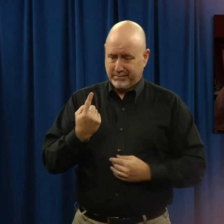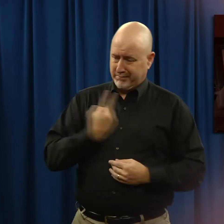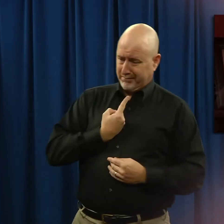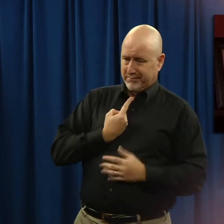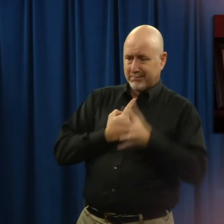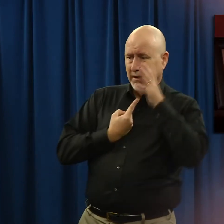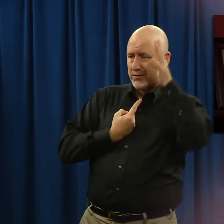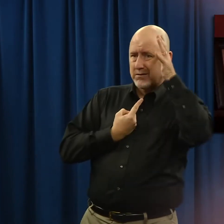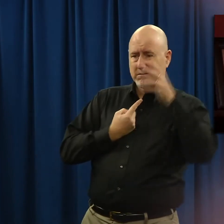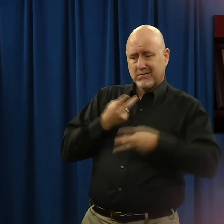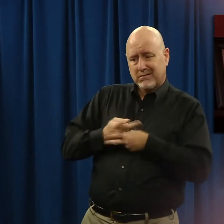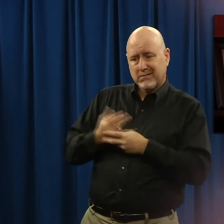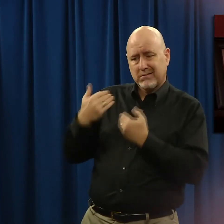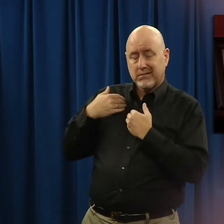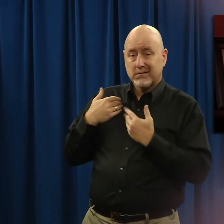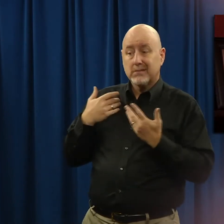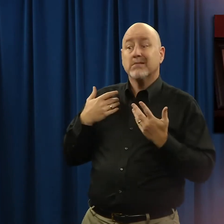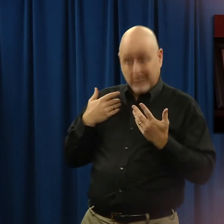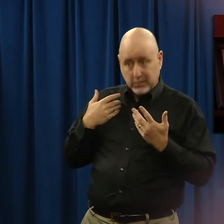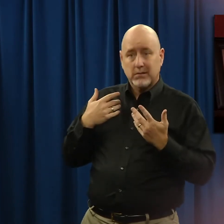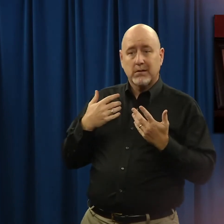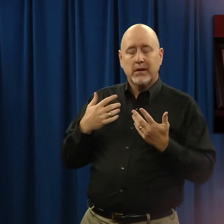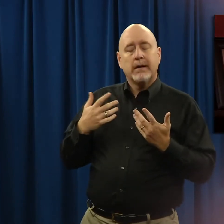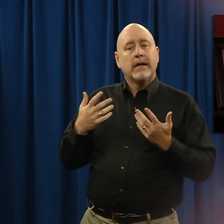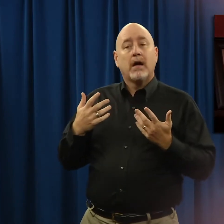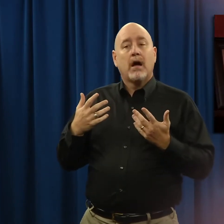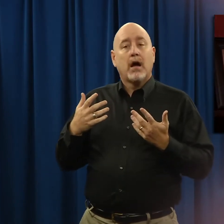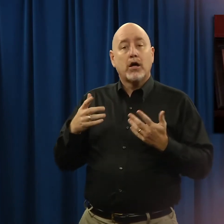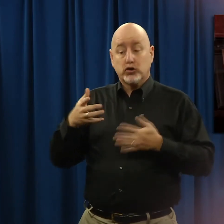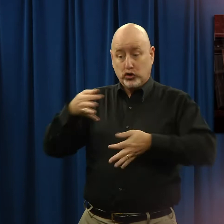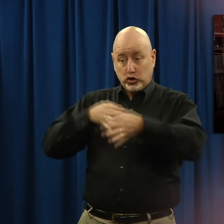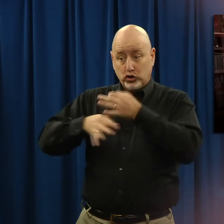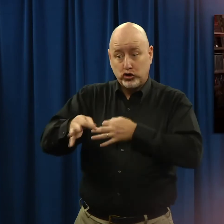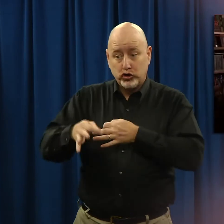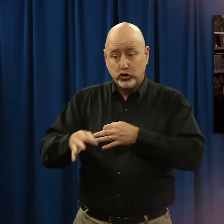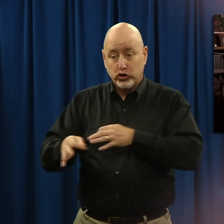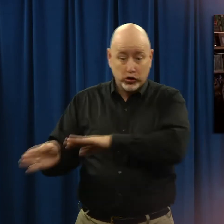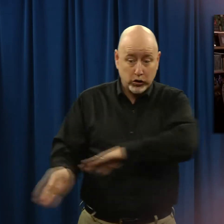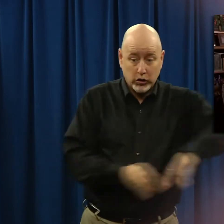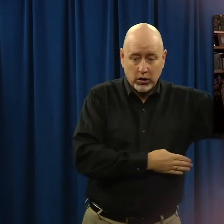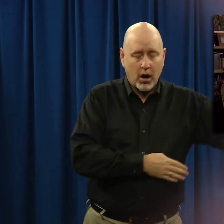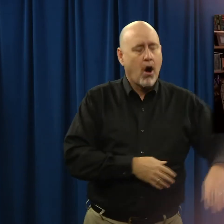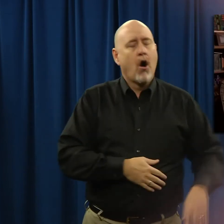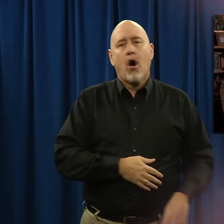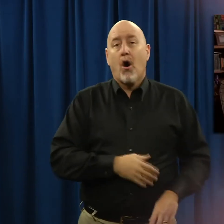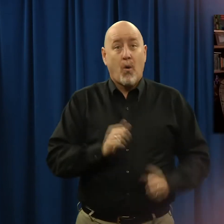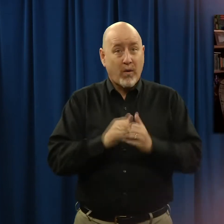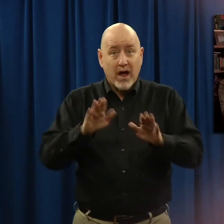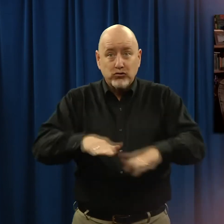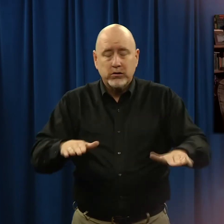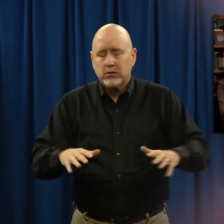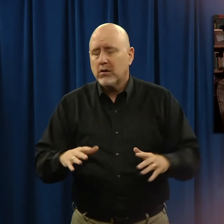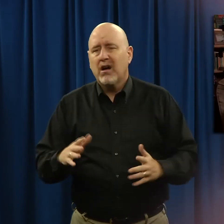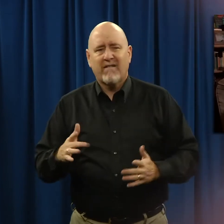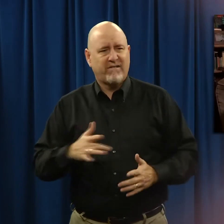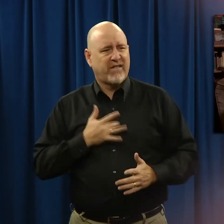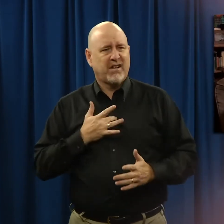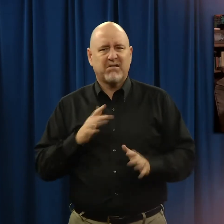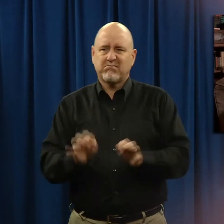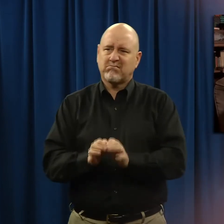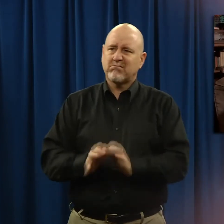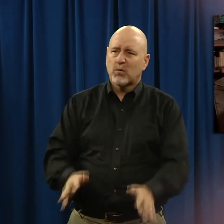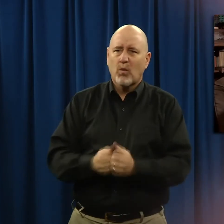do it. That being said, I wouldn't change a thing. My life would be so boring and empty without my